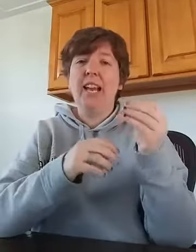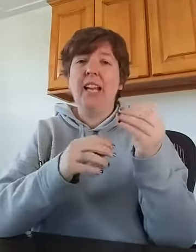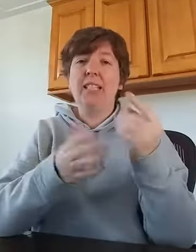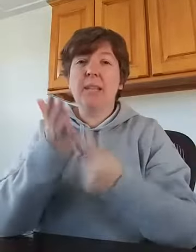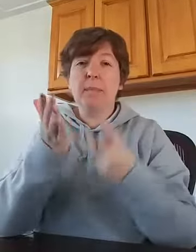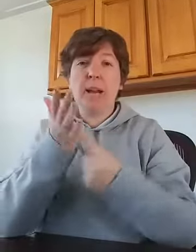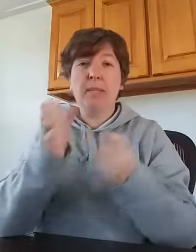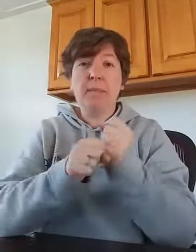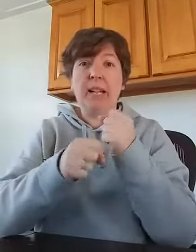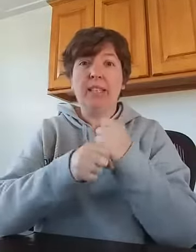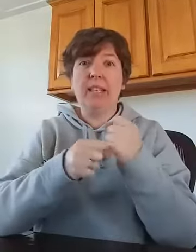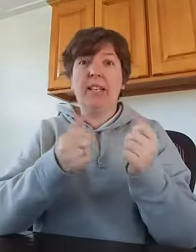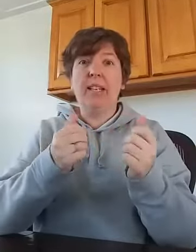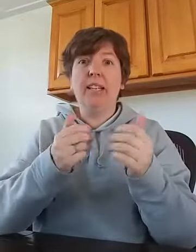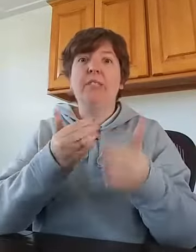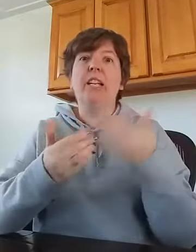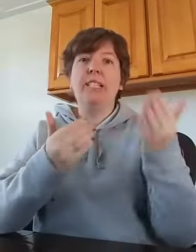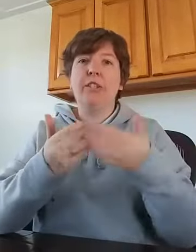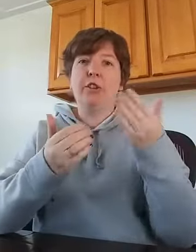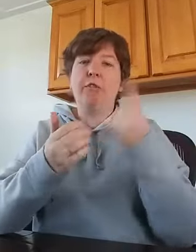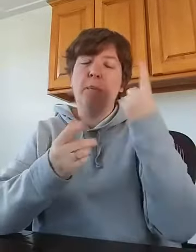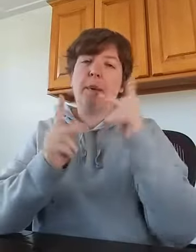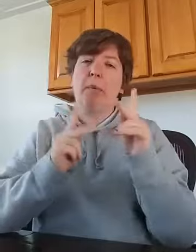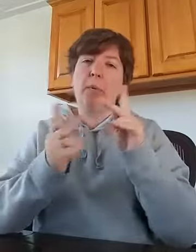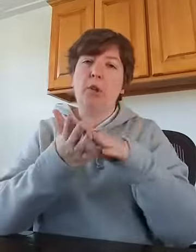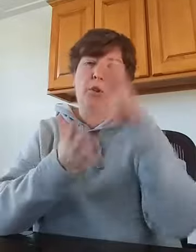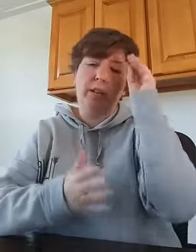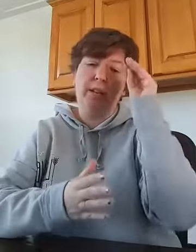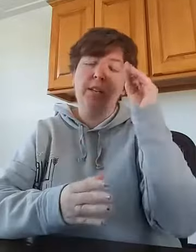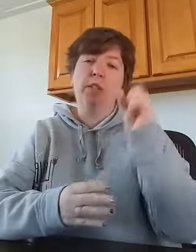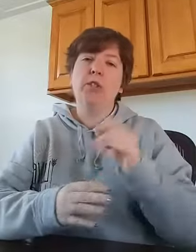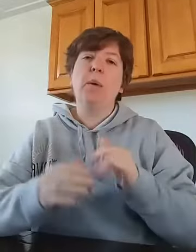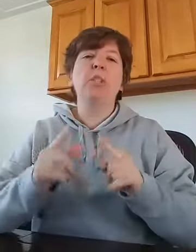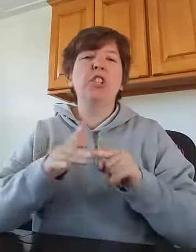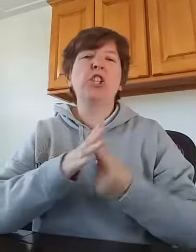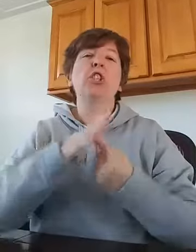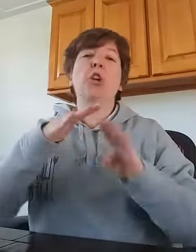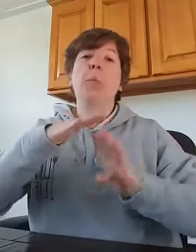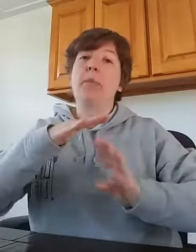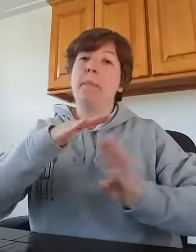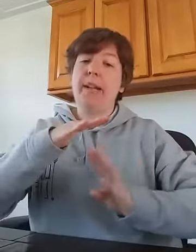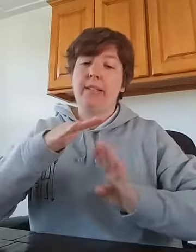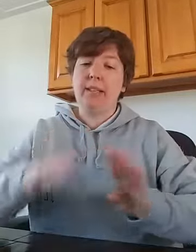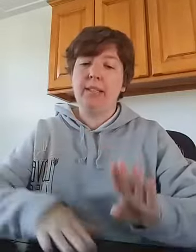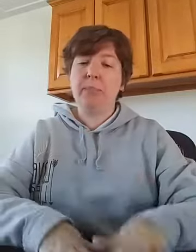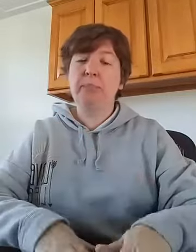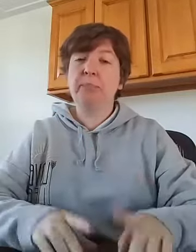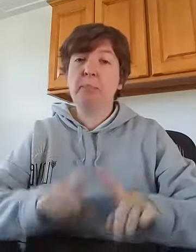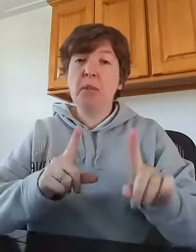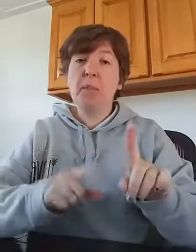and sometimes it makes it even easier for people who are learning. So I'm just going to start with the basics.